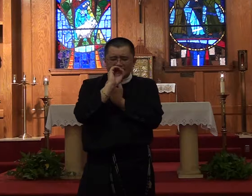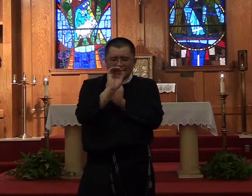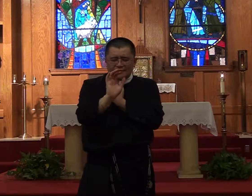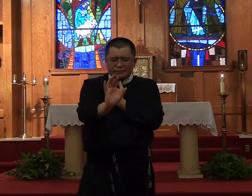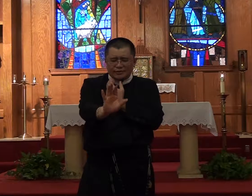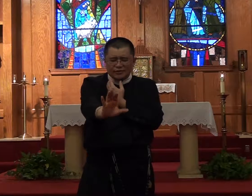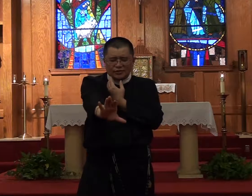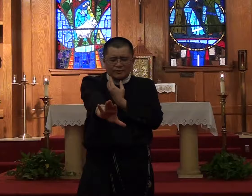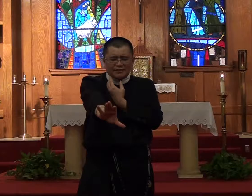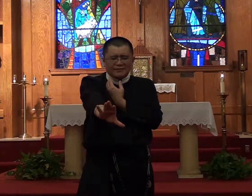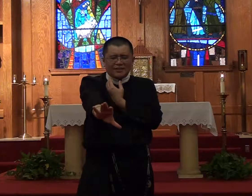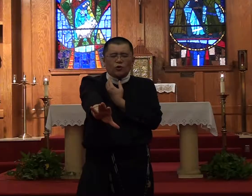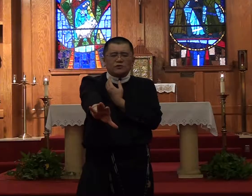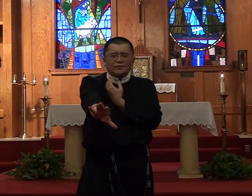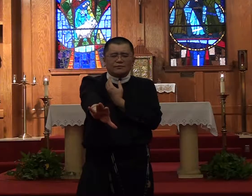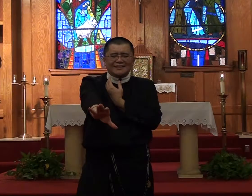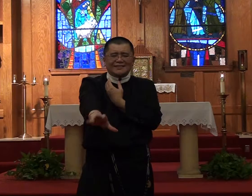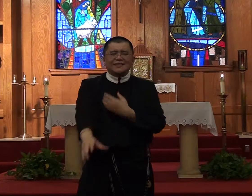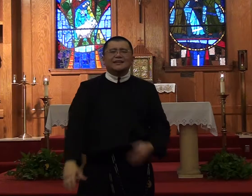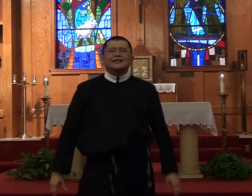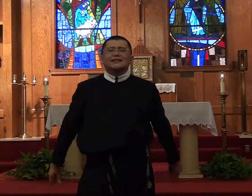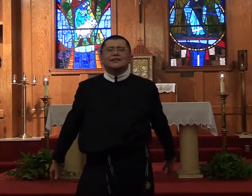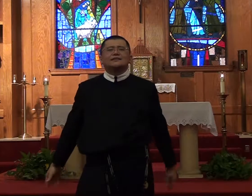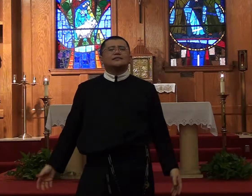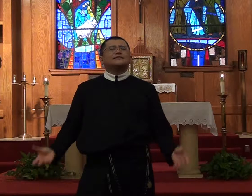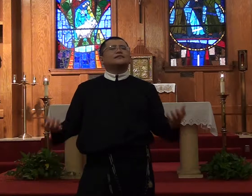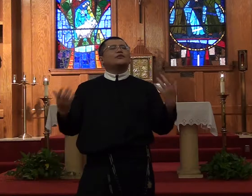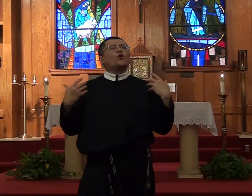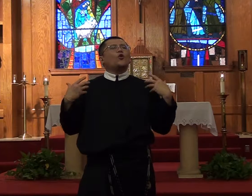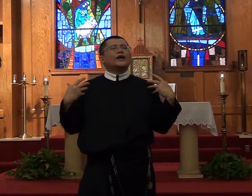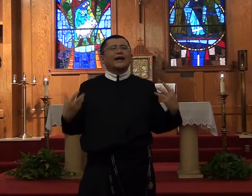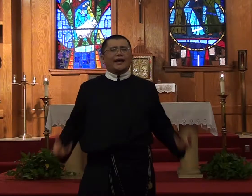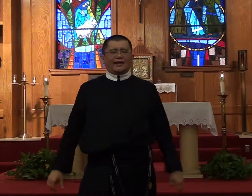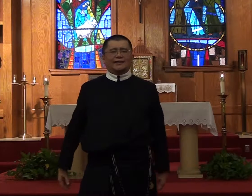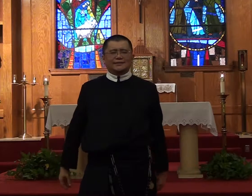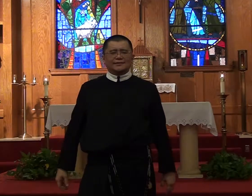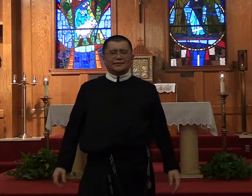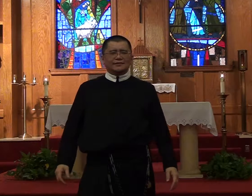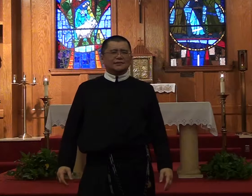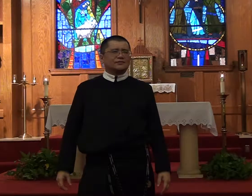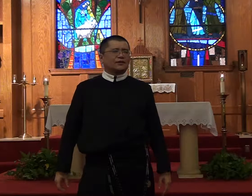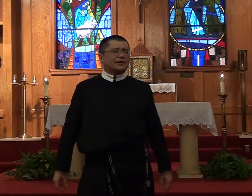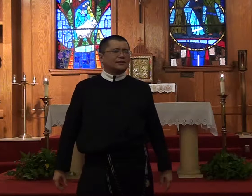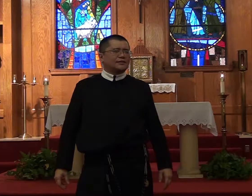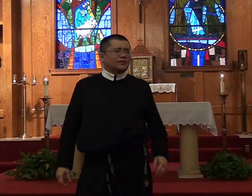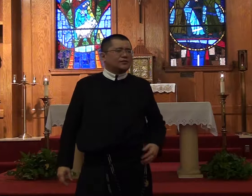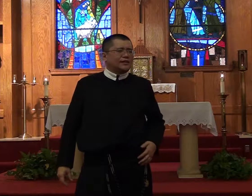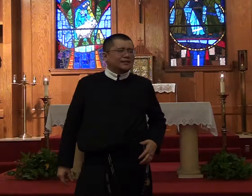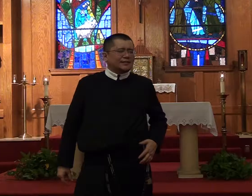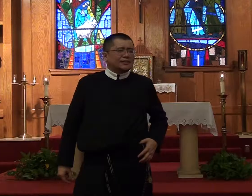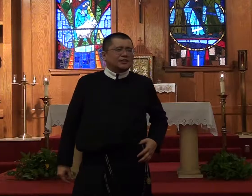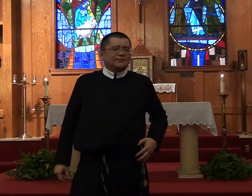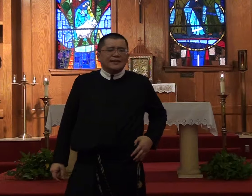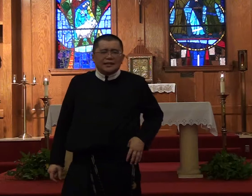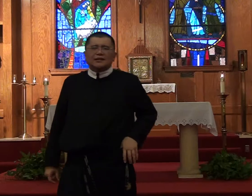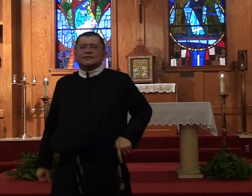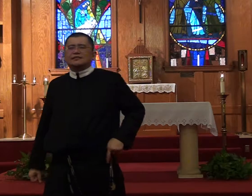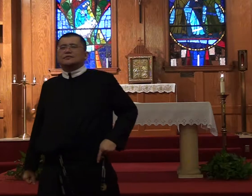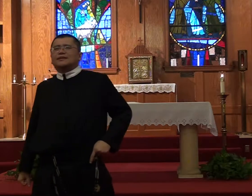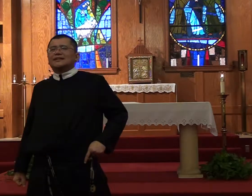out mercy, you bless them, the ultimate blessing. And you're gonna be okay. That's why I call it okay technology, because everybody can